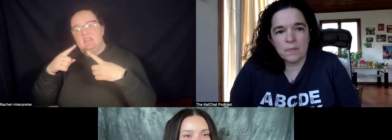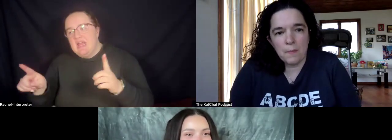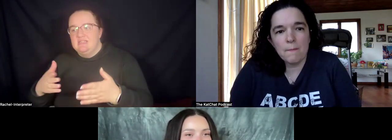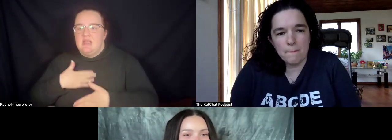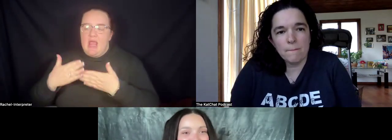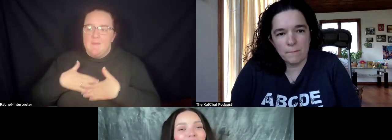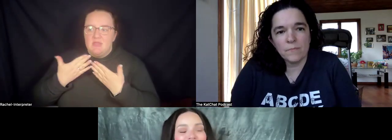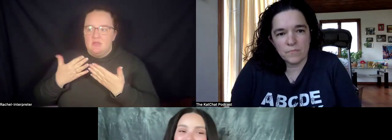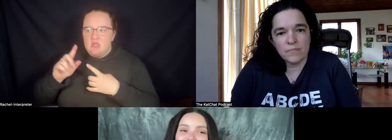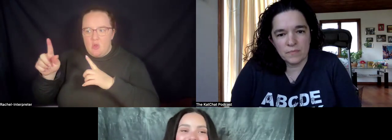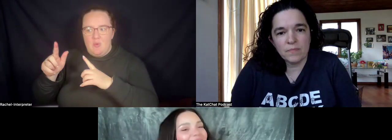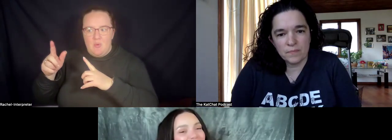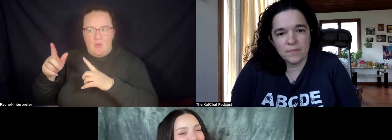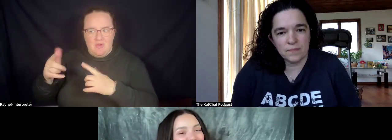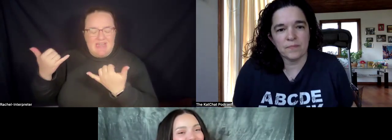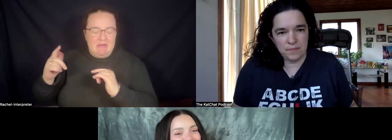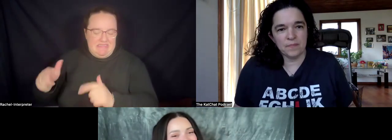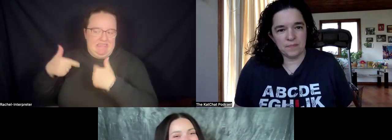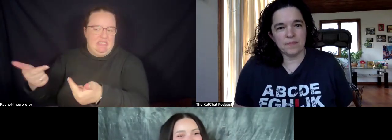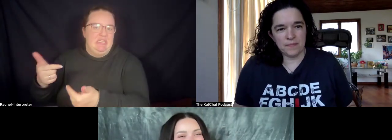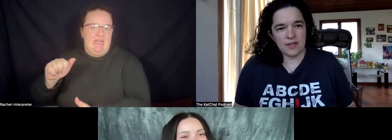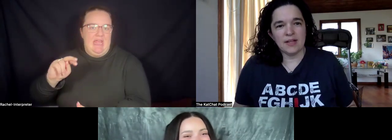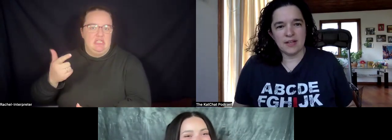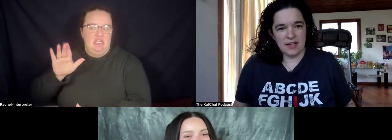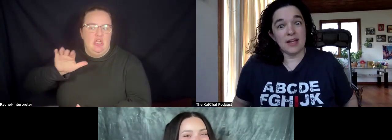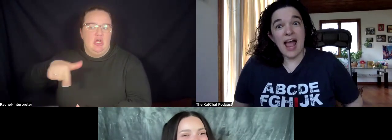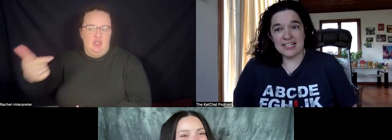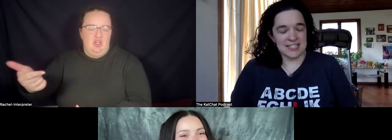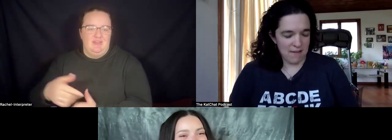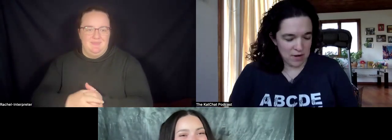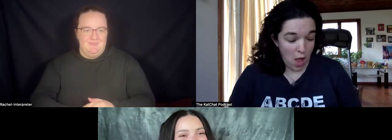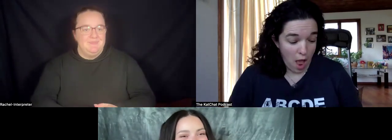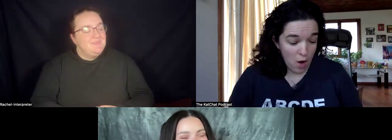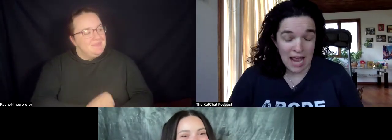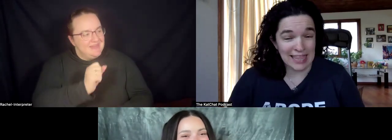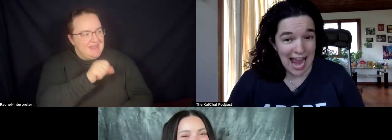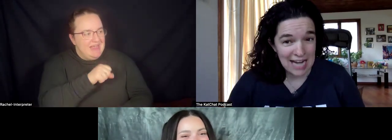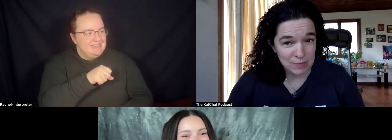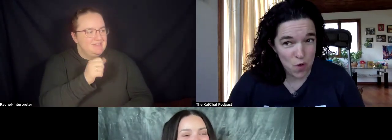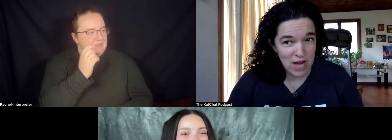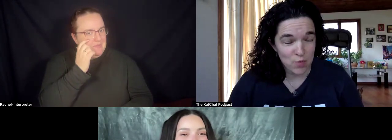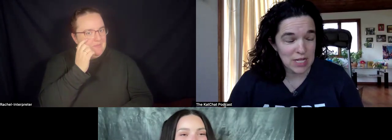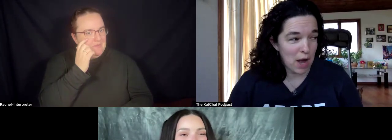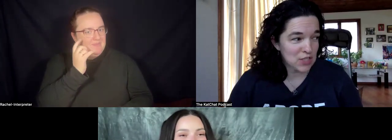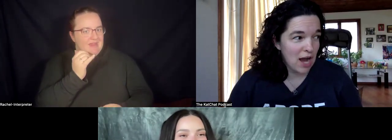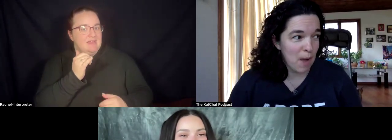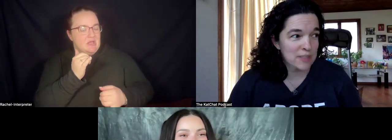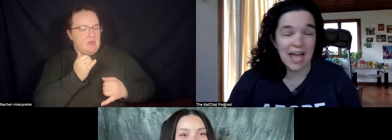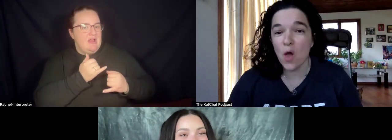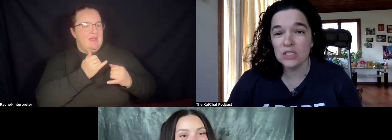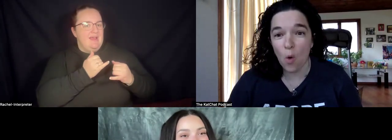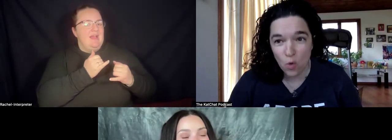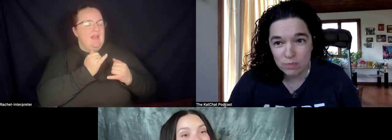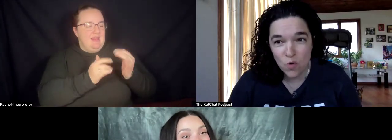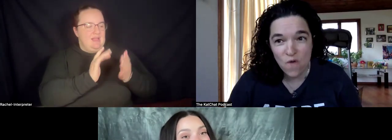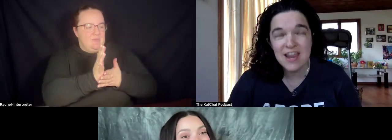life. So now it's Angie's turn. Yeah, definitely. Okay, the last movie I really want to talk about because I